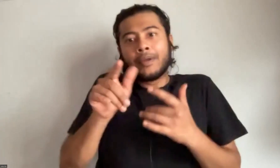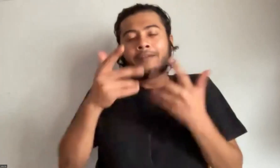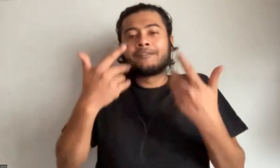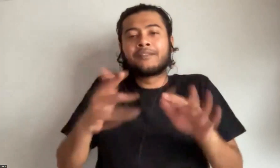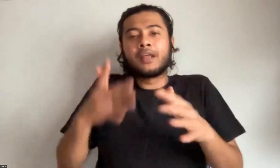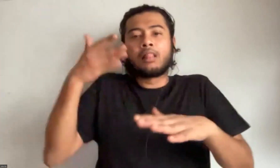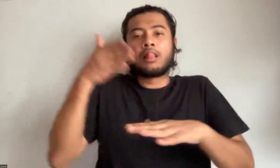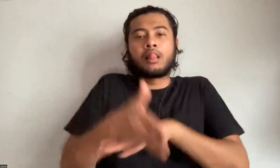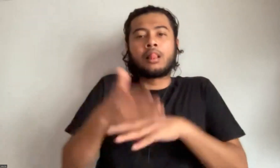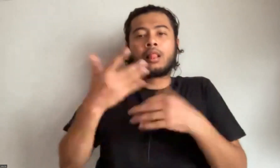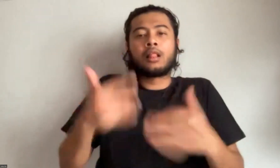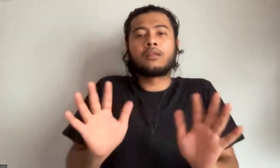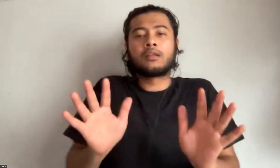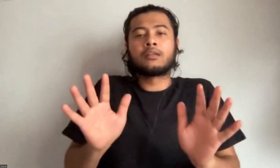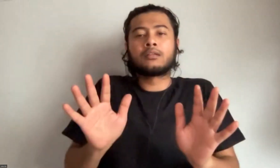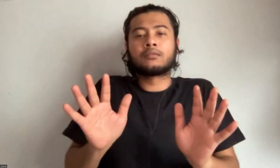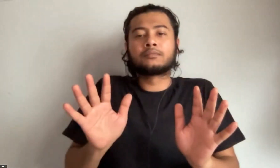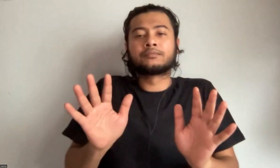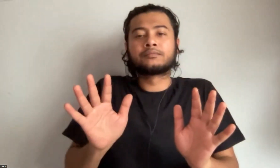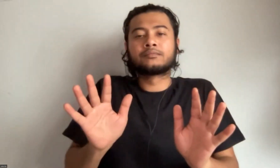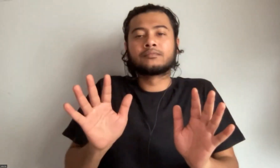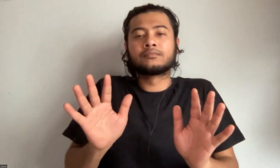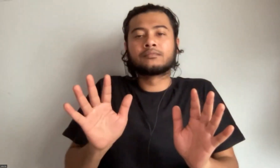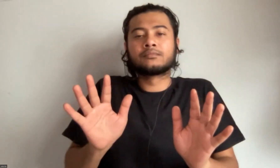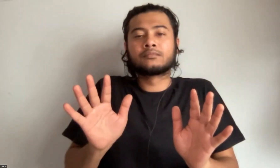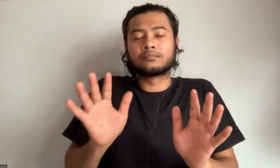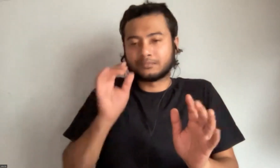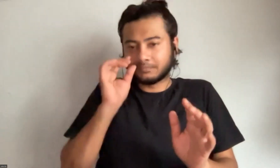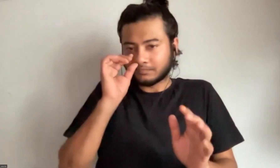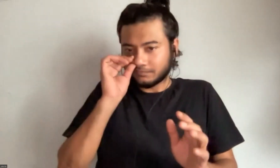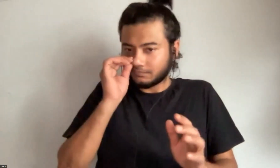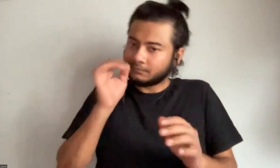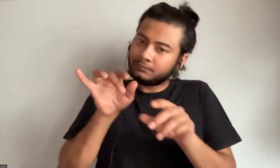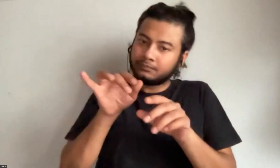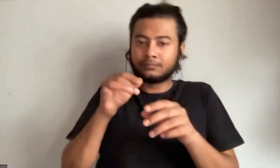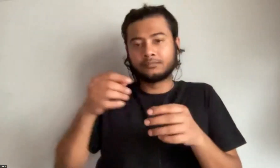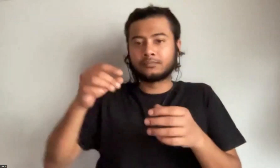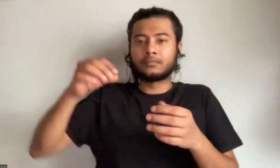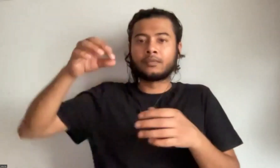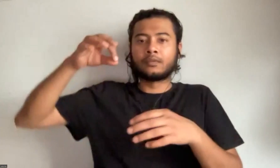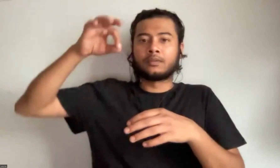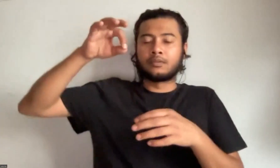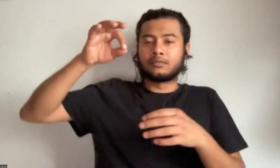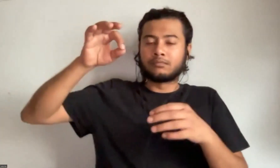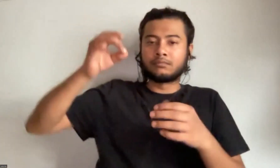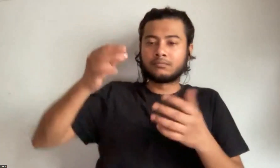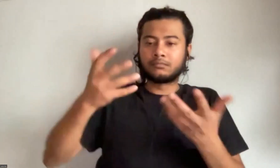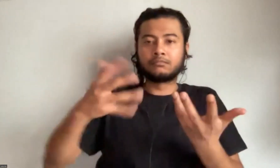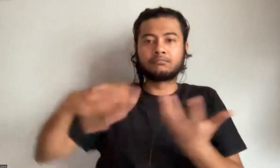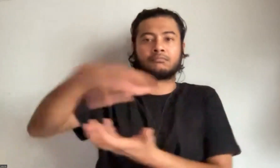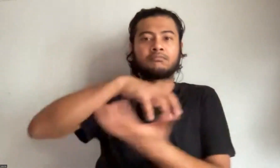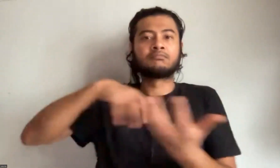quality becomes poor, similarly when we come into this material world, our consciousness also